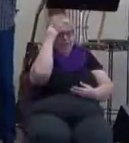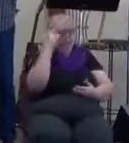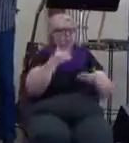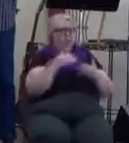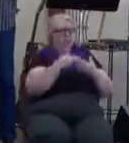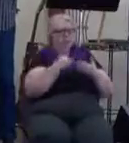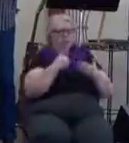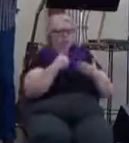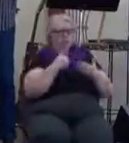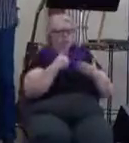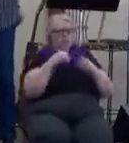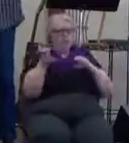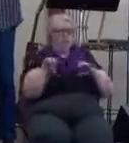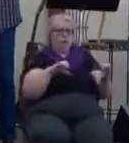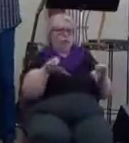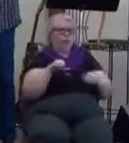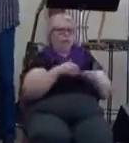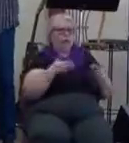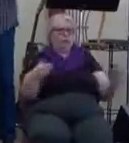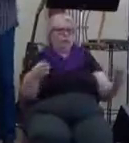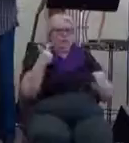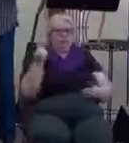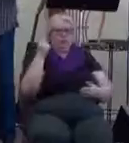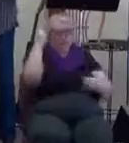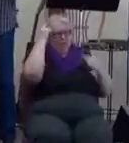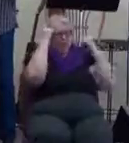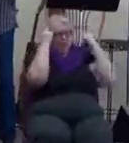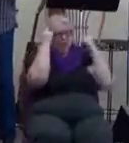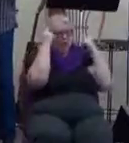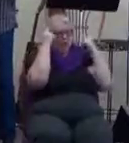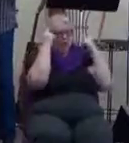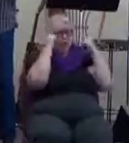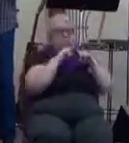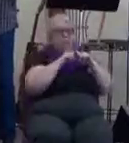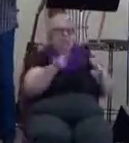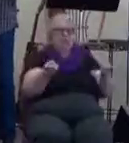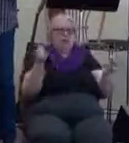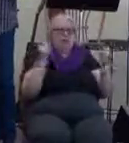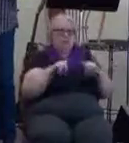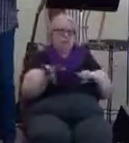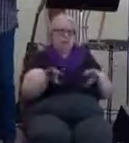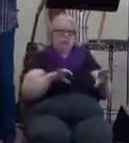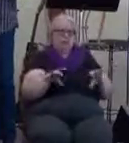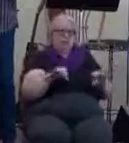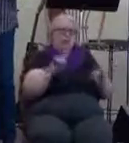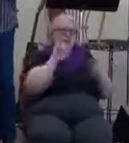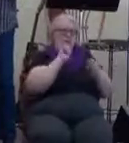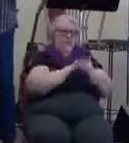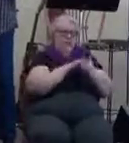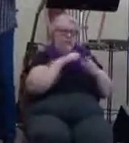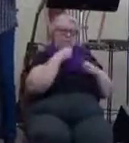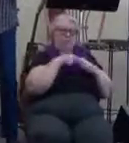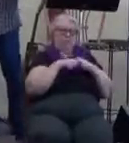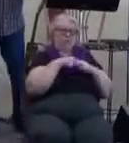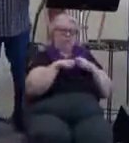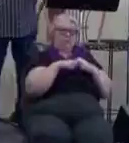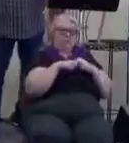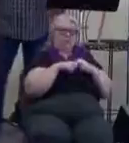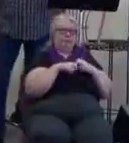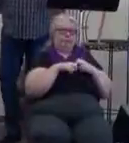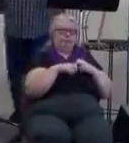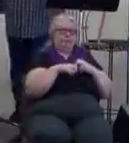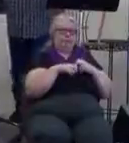do it, it's only in thought. But boy, when we work it out, it is a problem. And that's